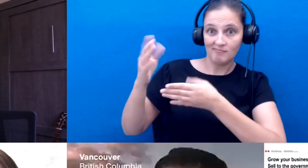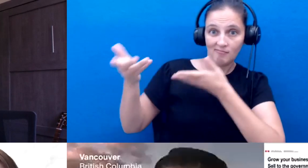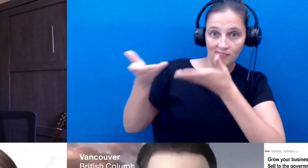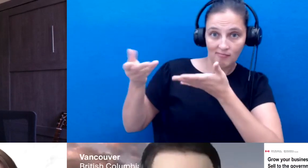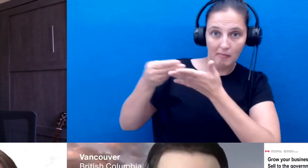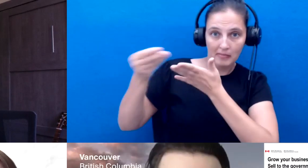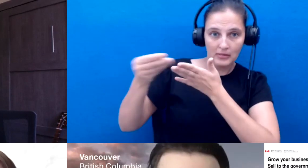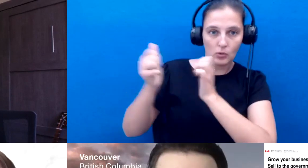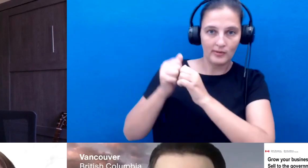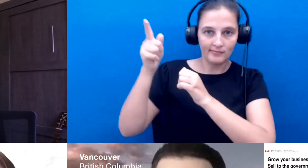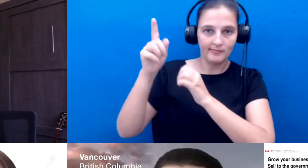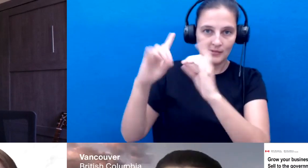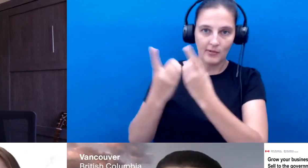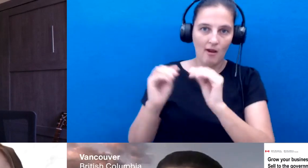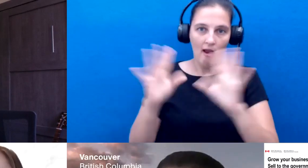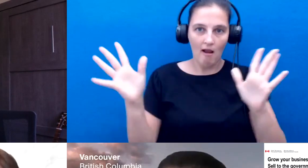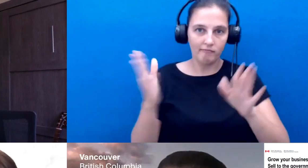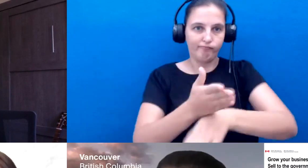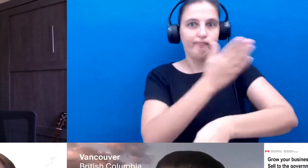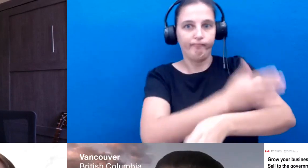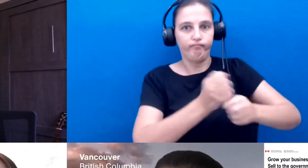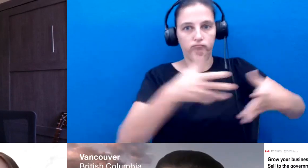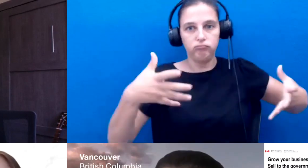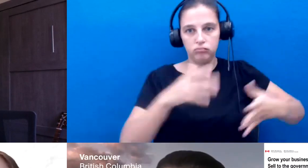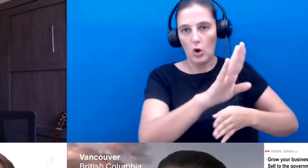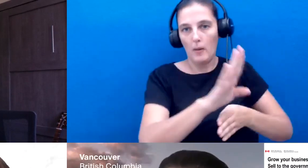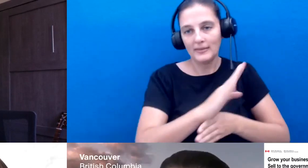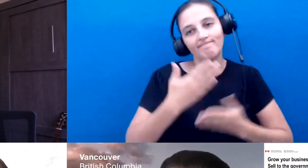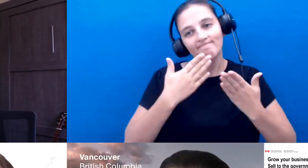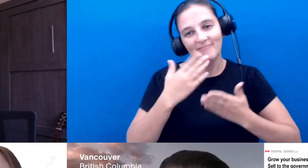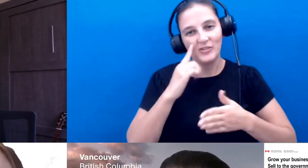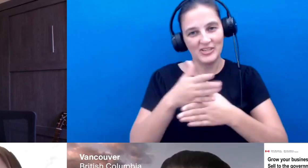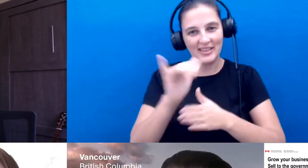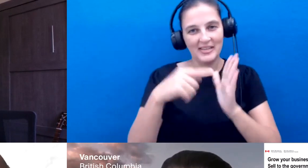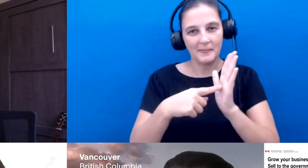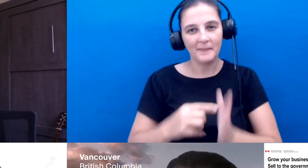really obviously impacted her business. So thank you for sharing that example.